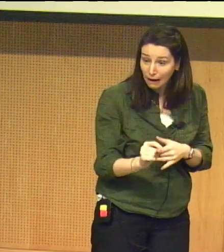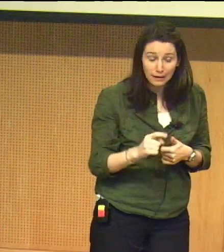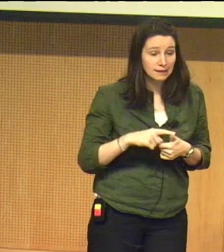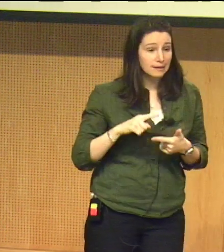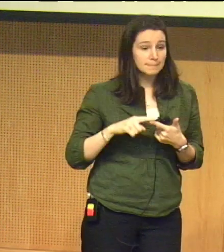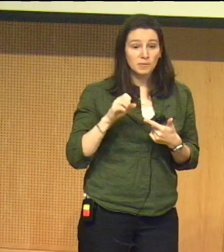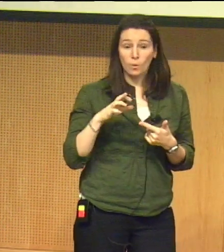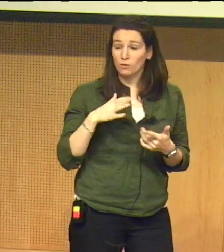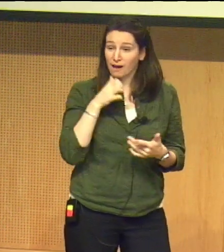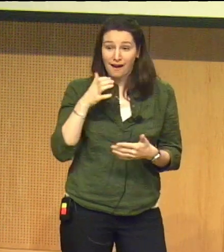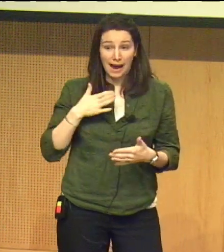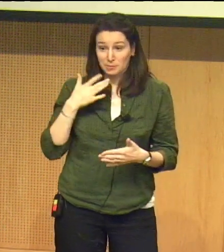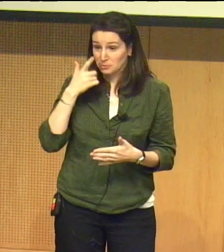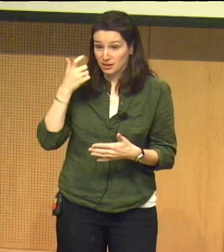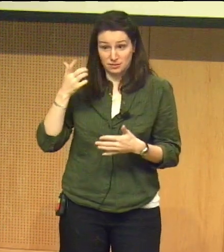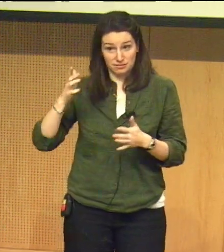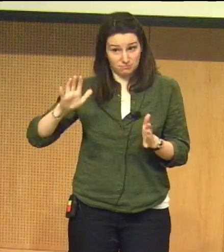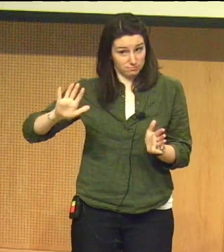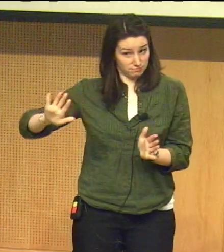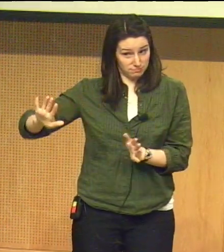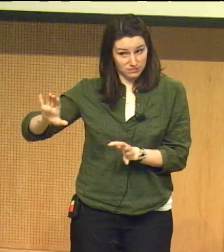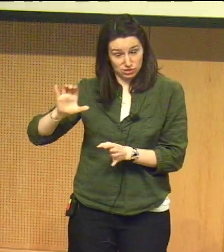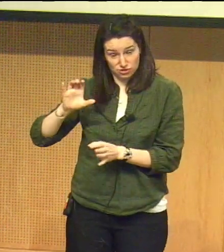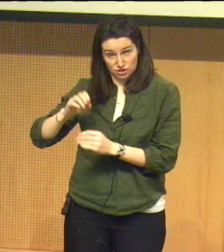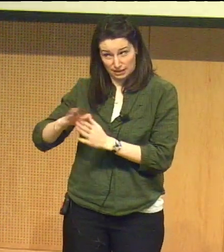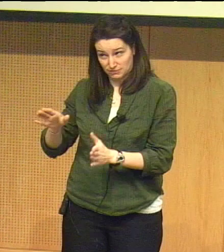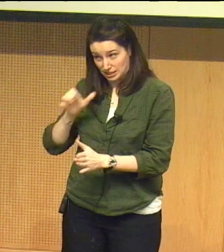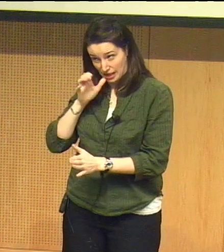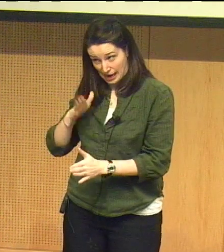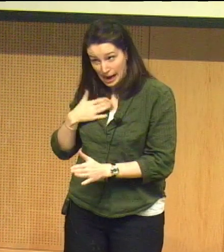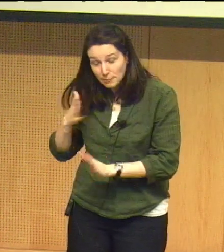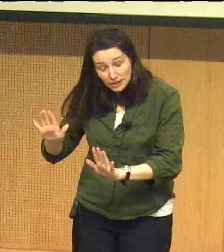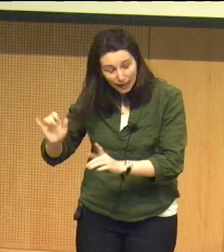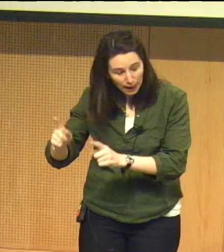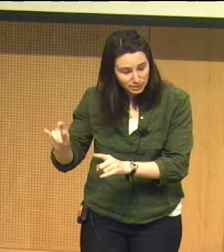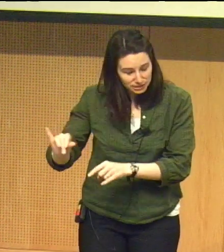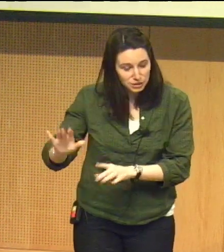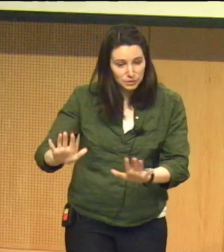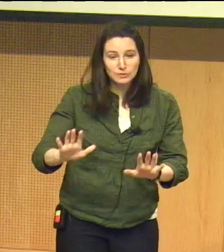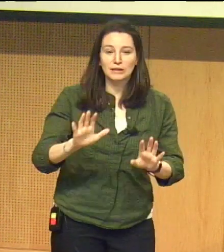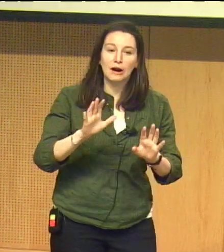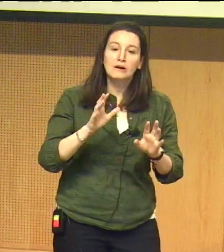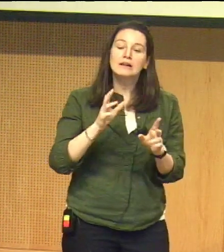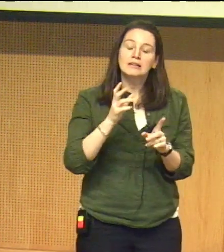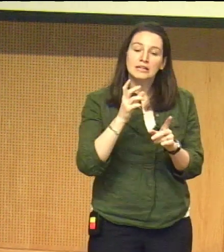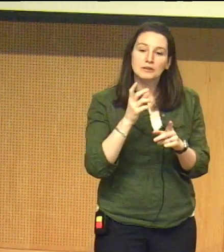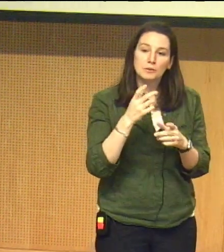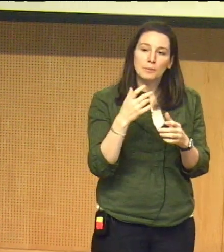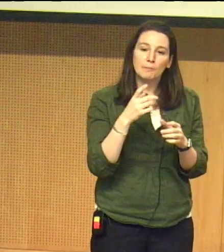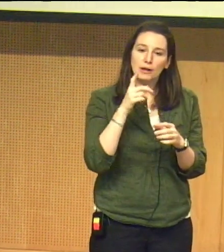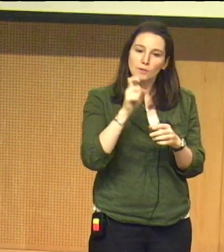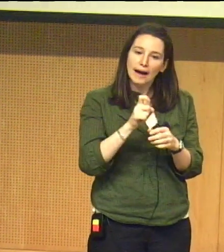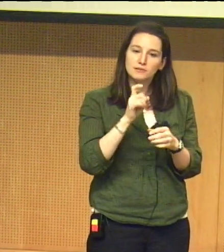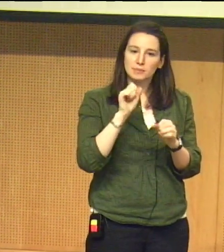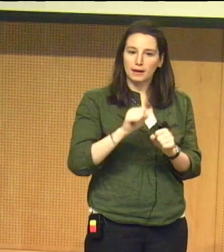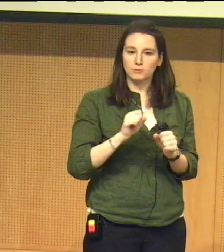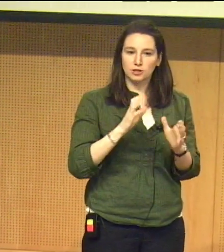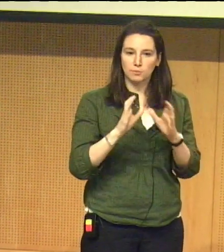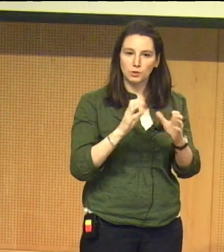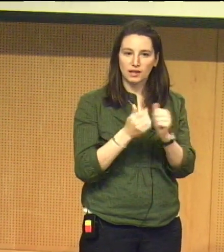it, or they're not happy because they're generally not happy. That happens too, but you have to be able to communicate